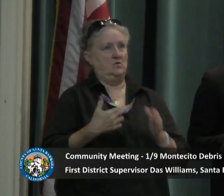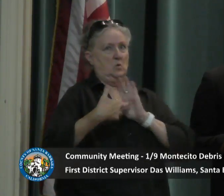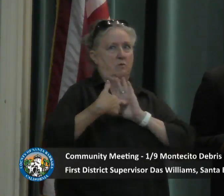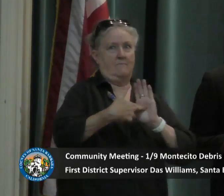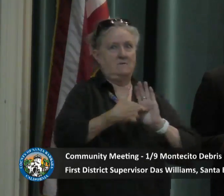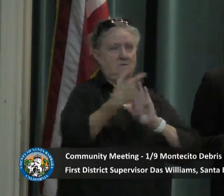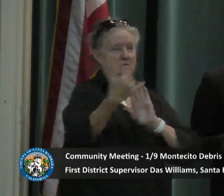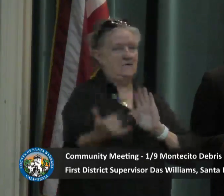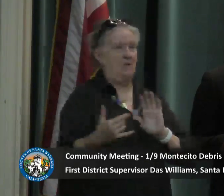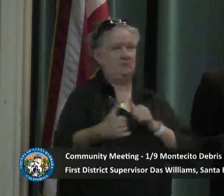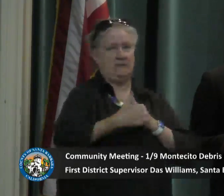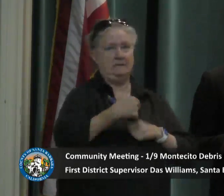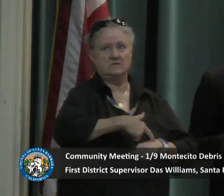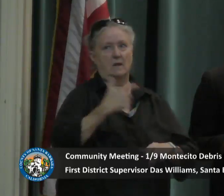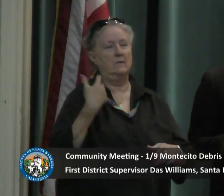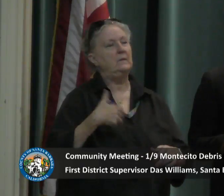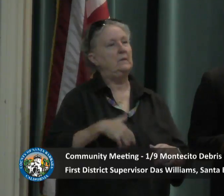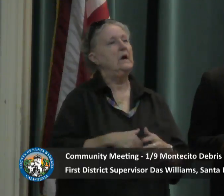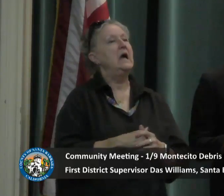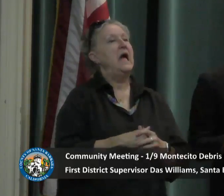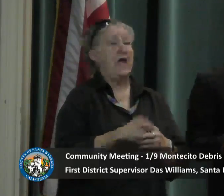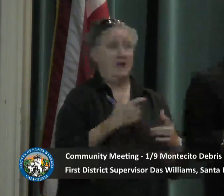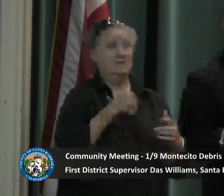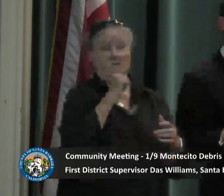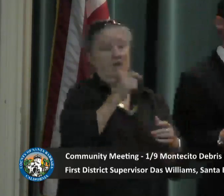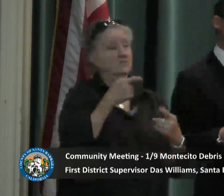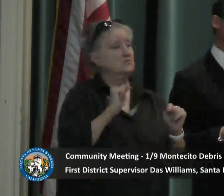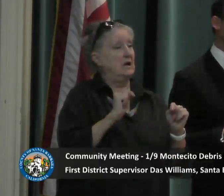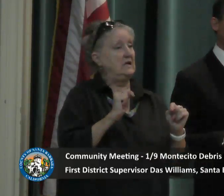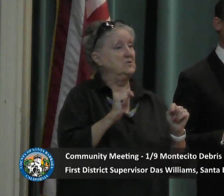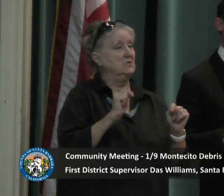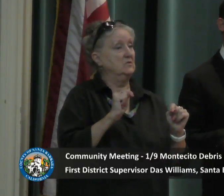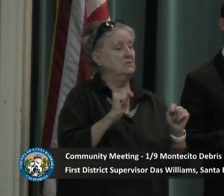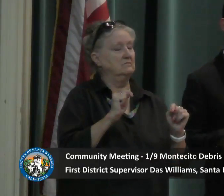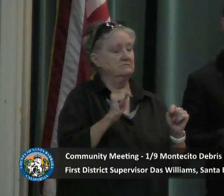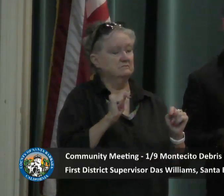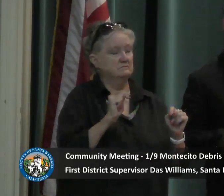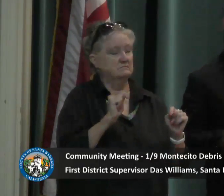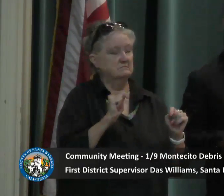this challenging. And we're not trying